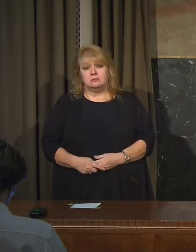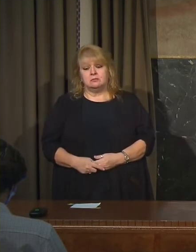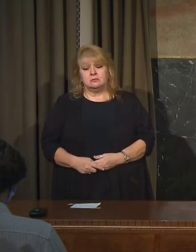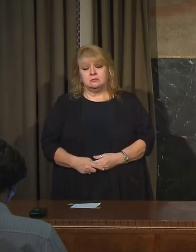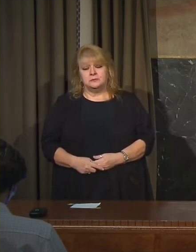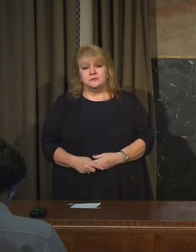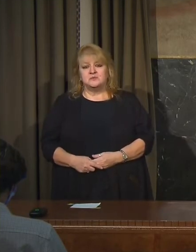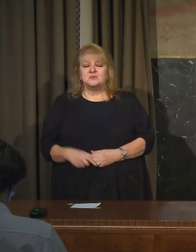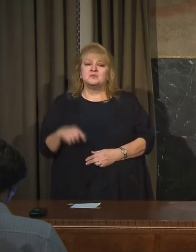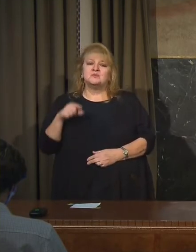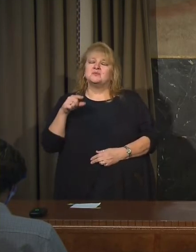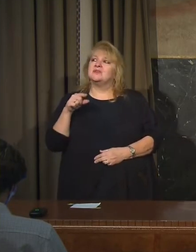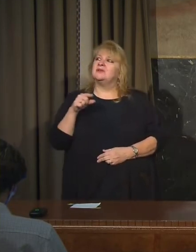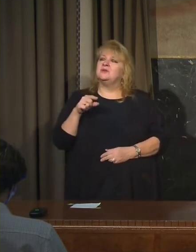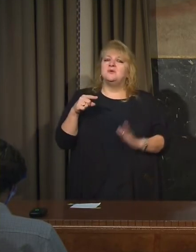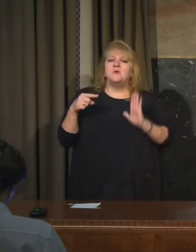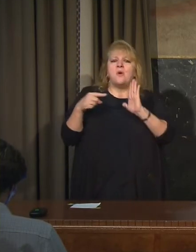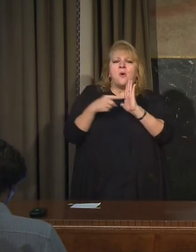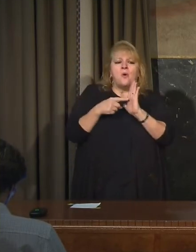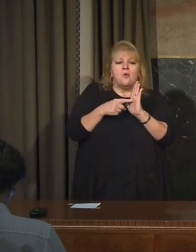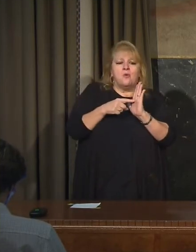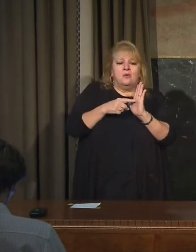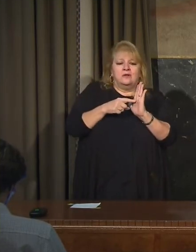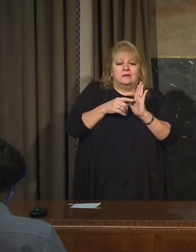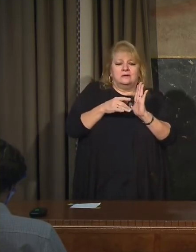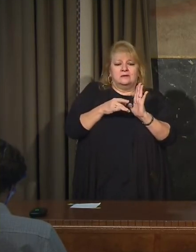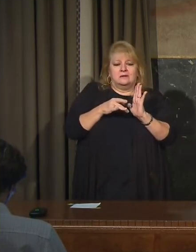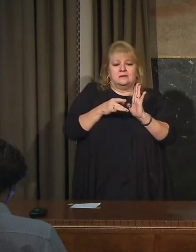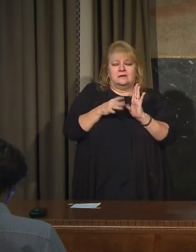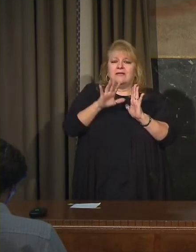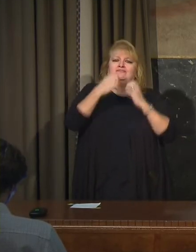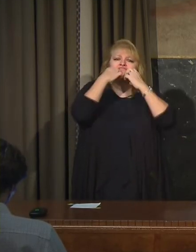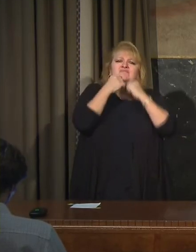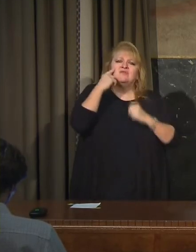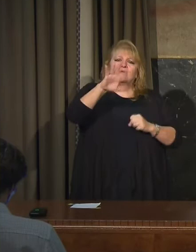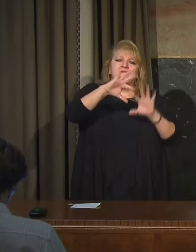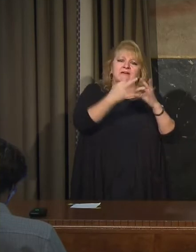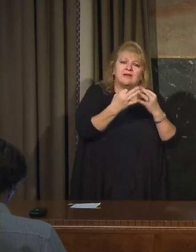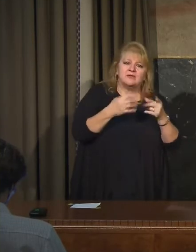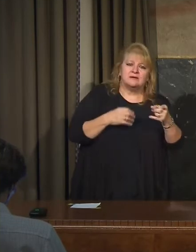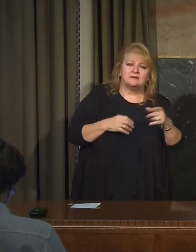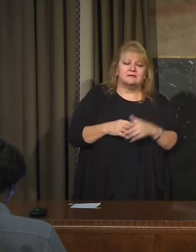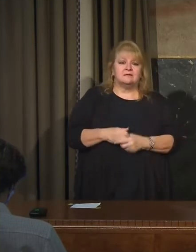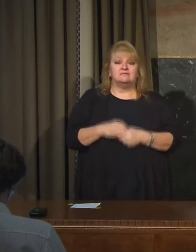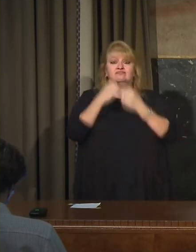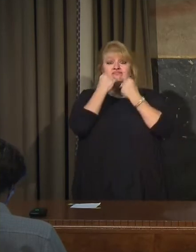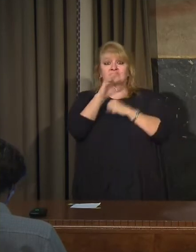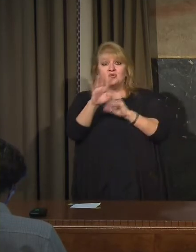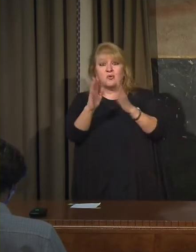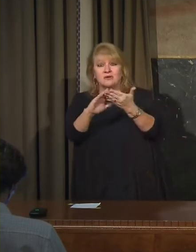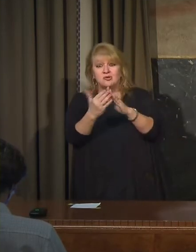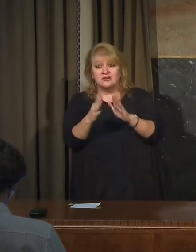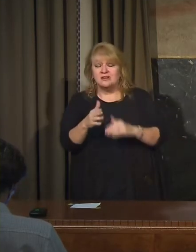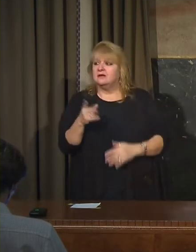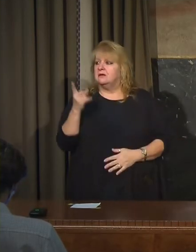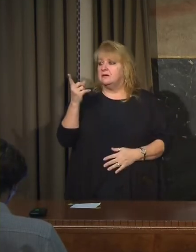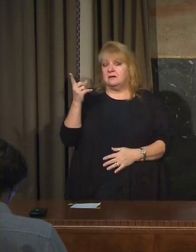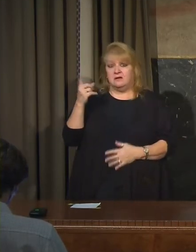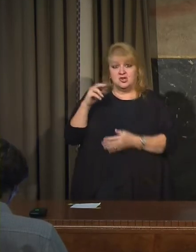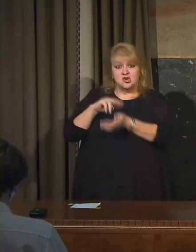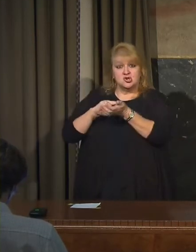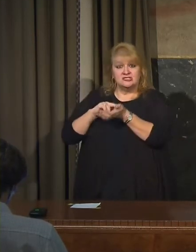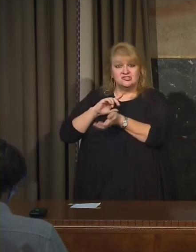You owe it to your family. You owe it to the community. You owe it to those healthcare workers.